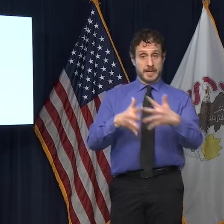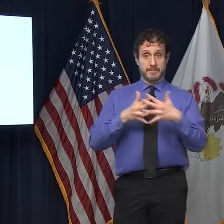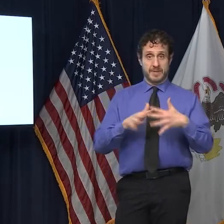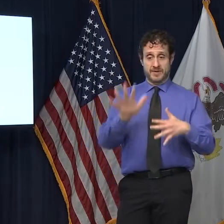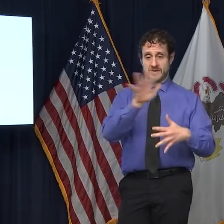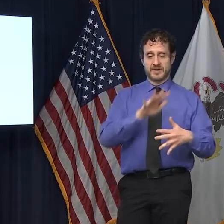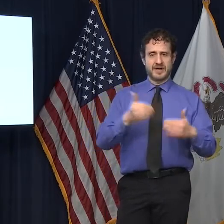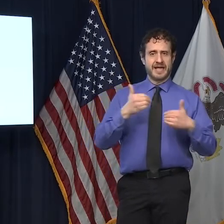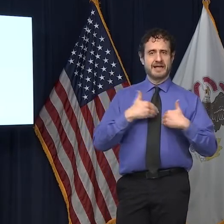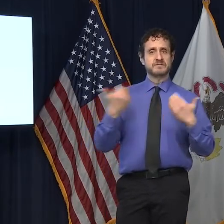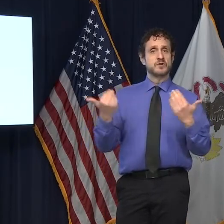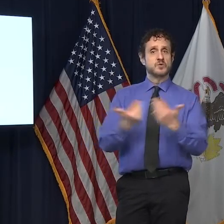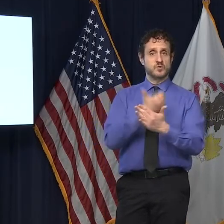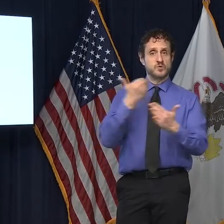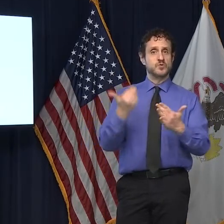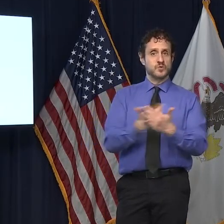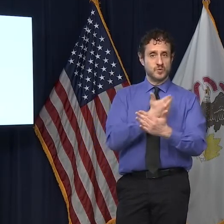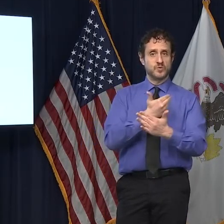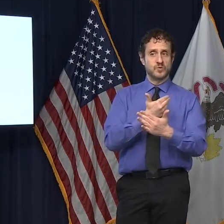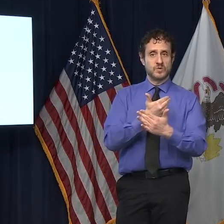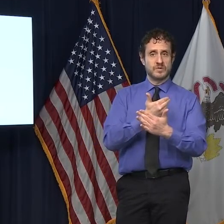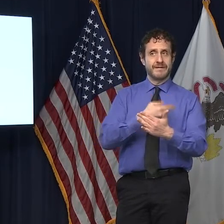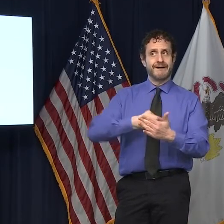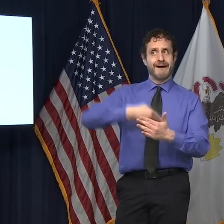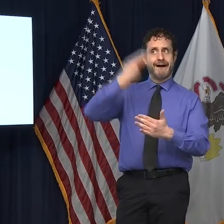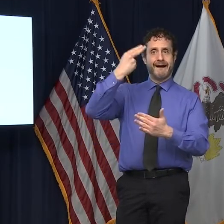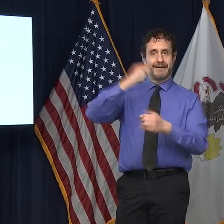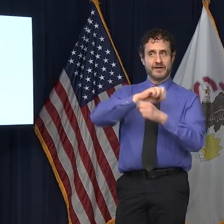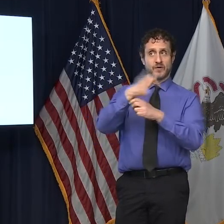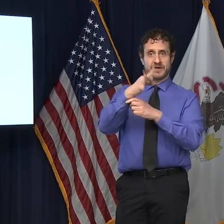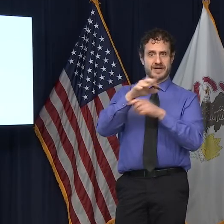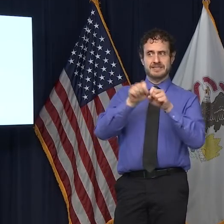of high-level COVID-19 transmission.